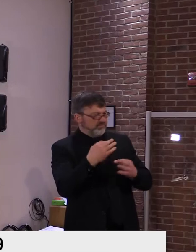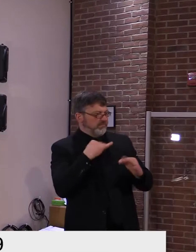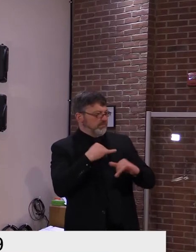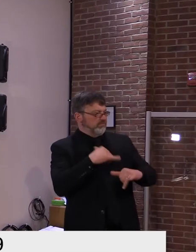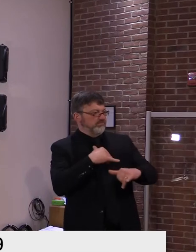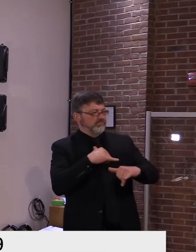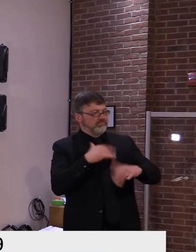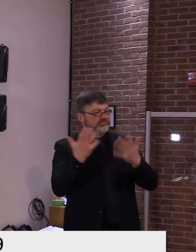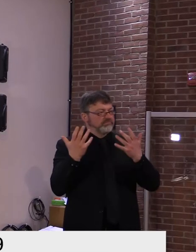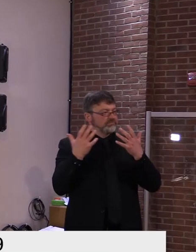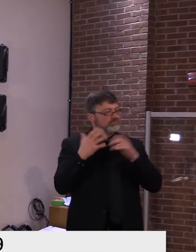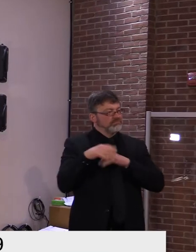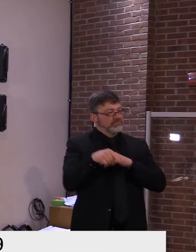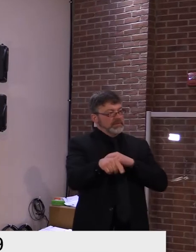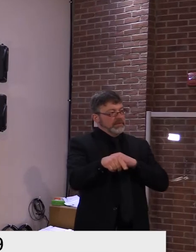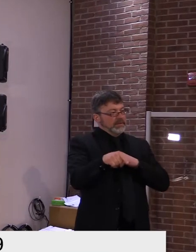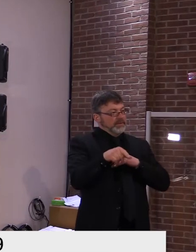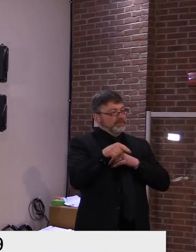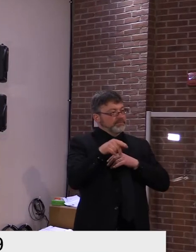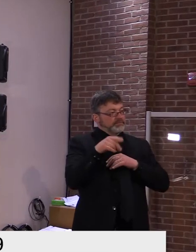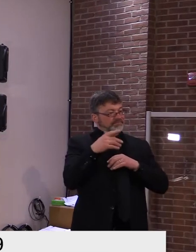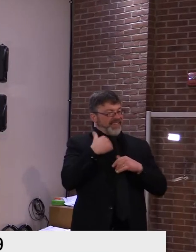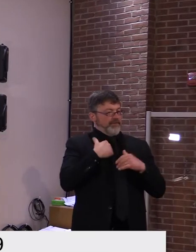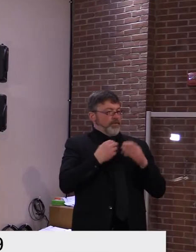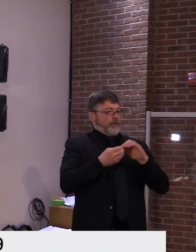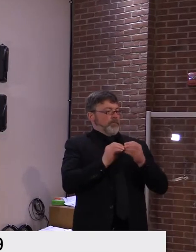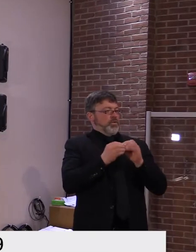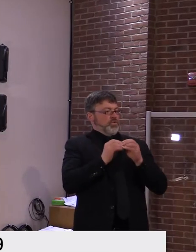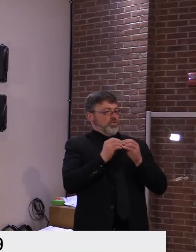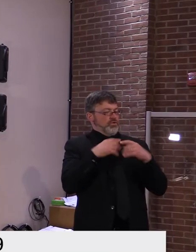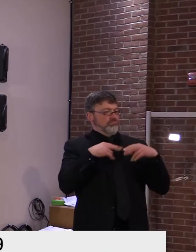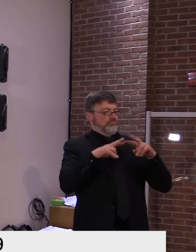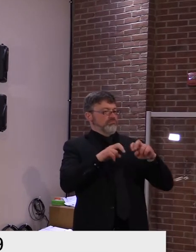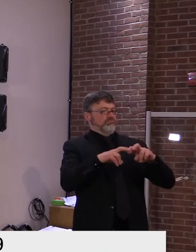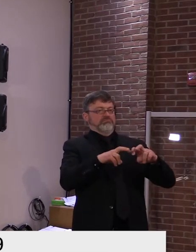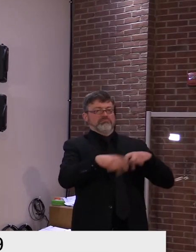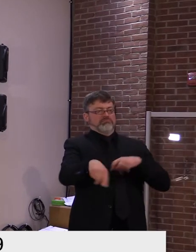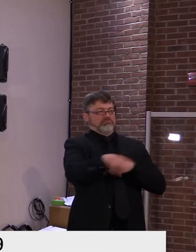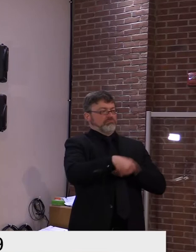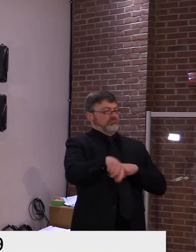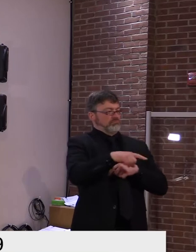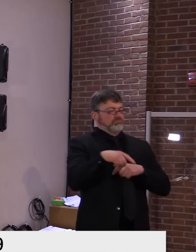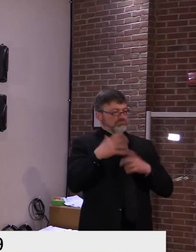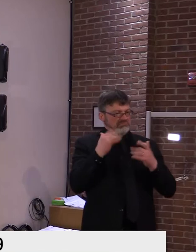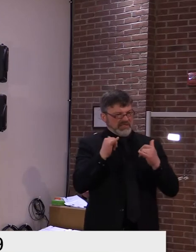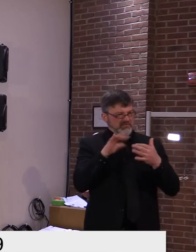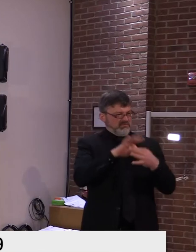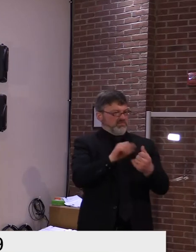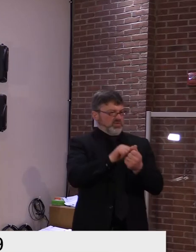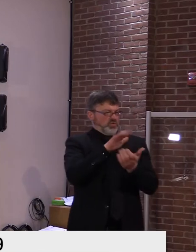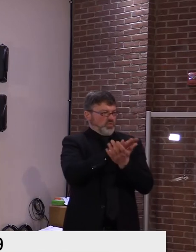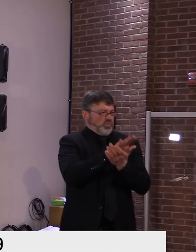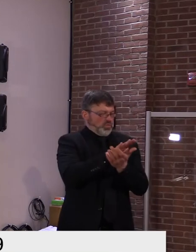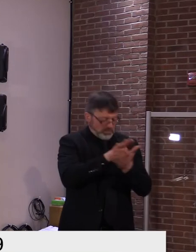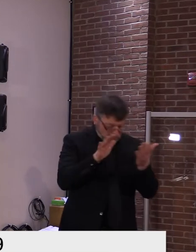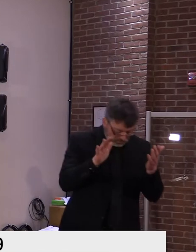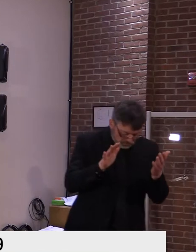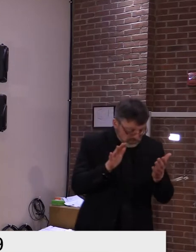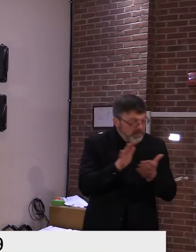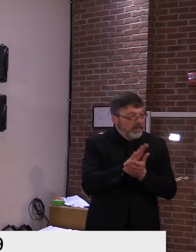that one of the prime ways that a student at school becomes a positive